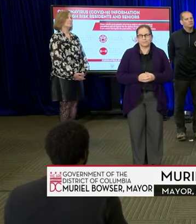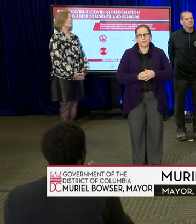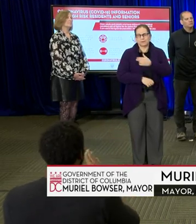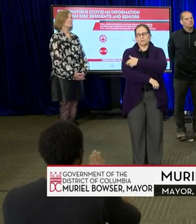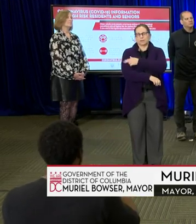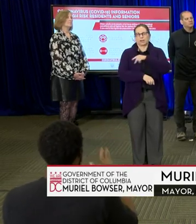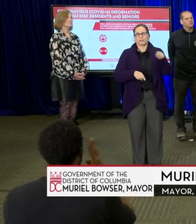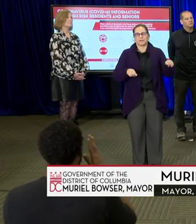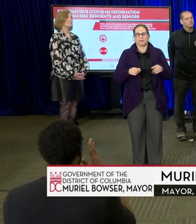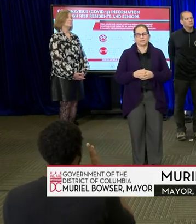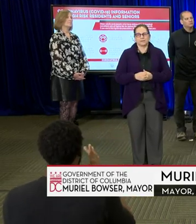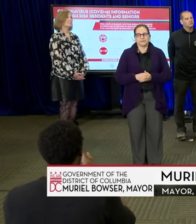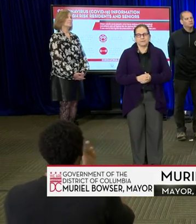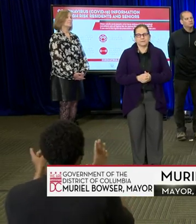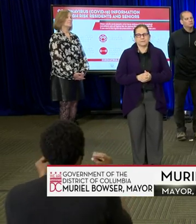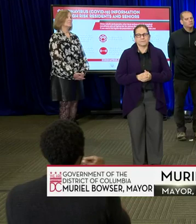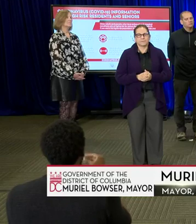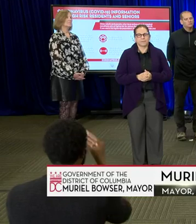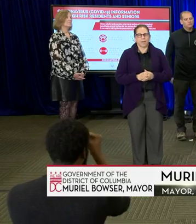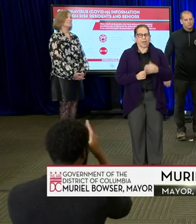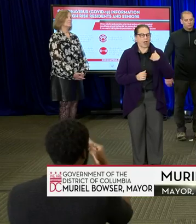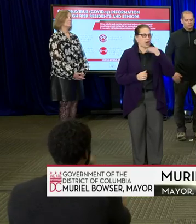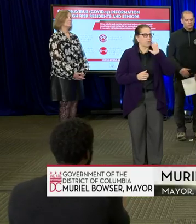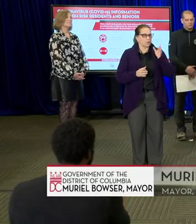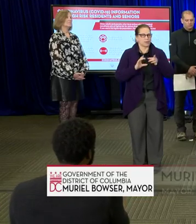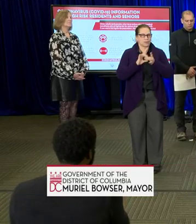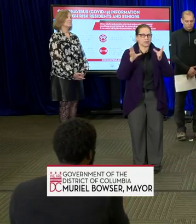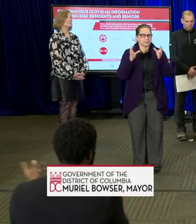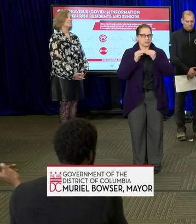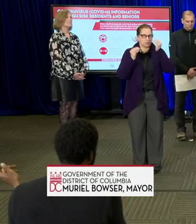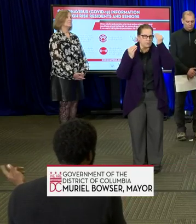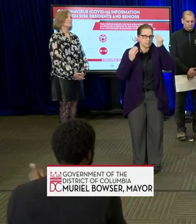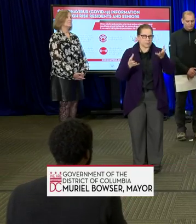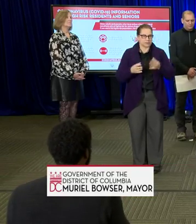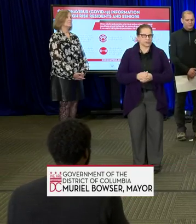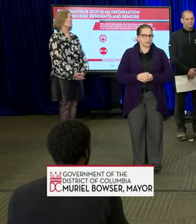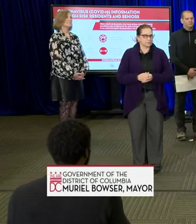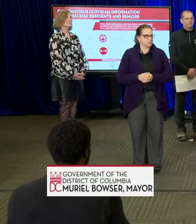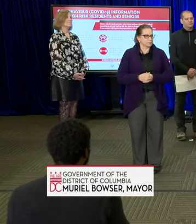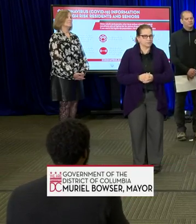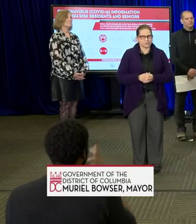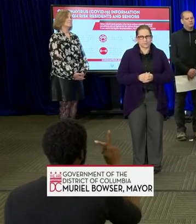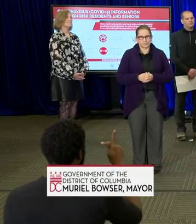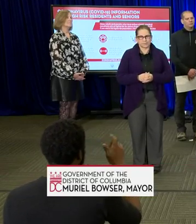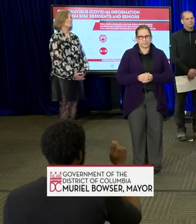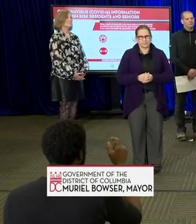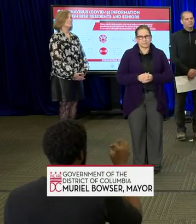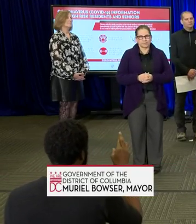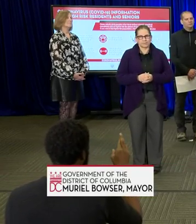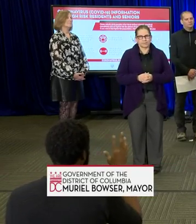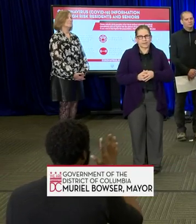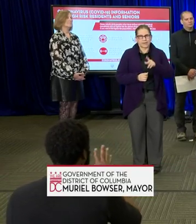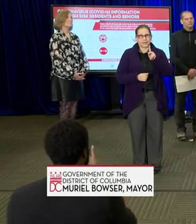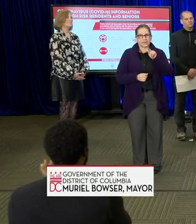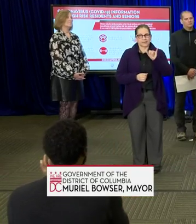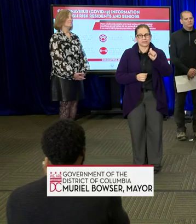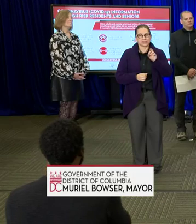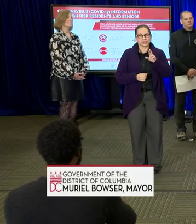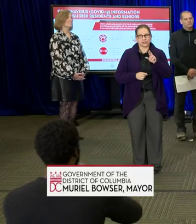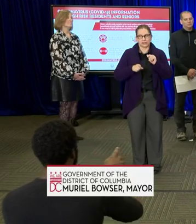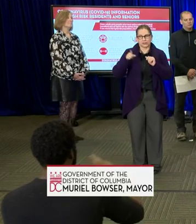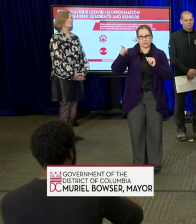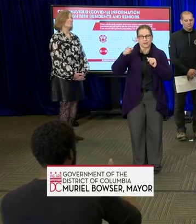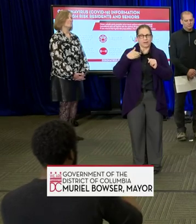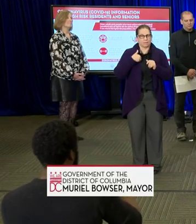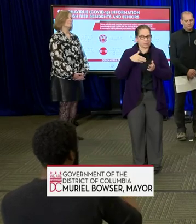testing children and healthcare workers, which is their focus. And Kaiser, their doctors referring to